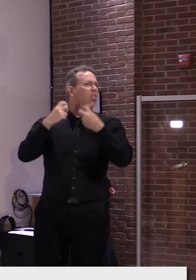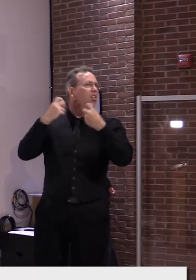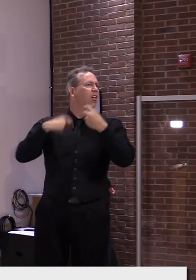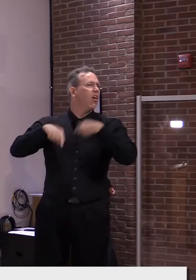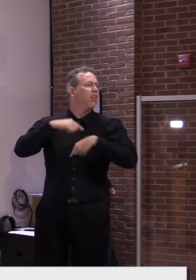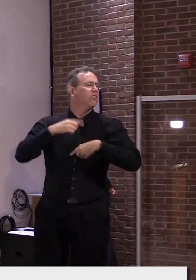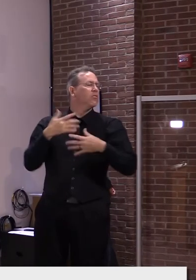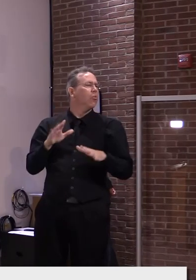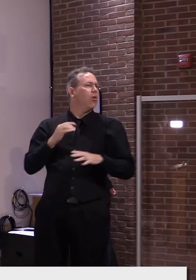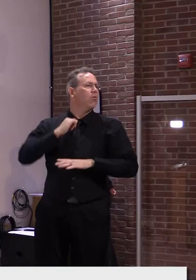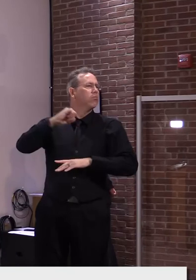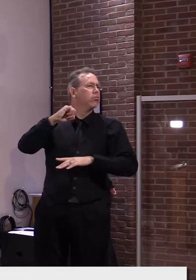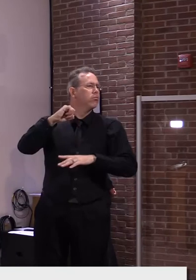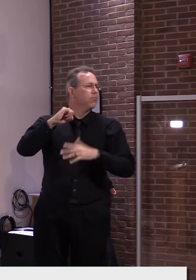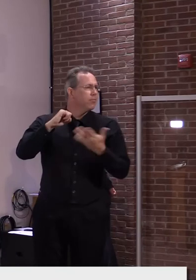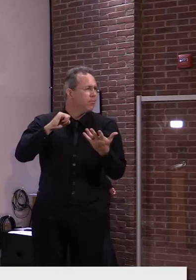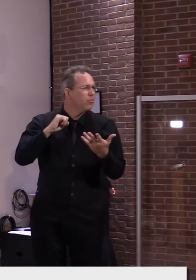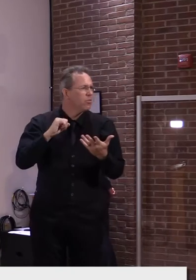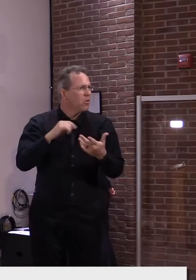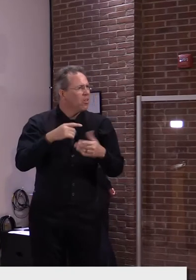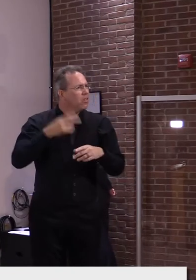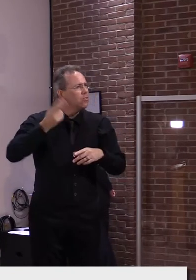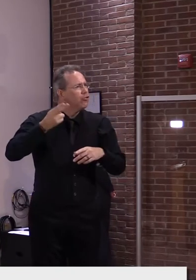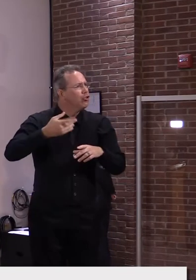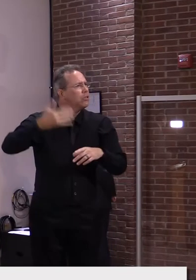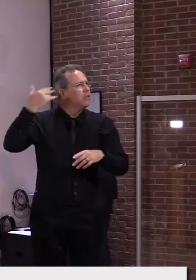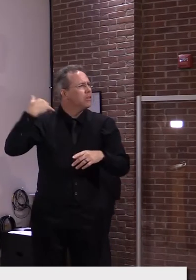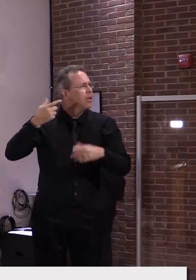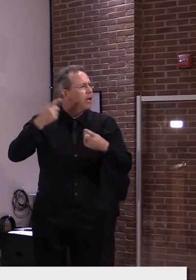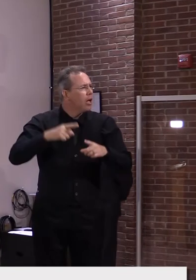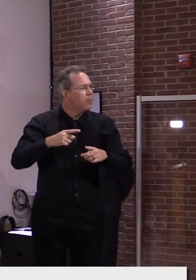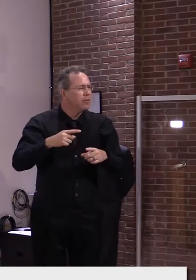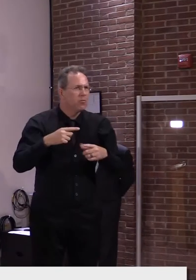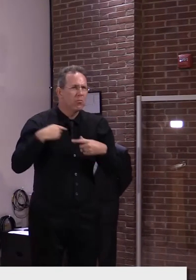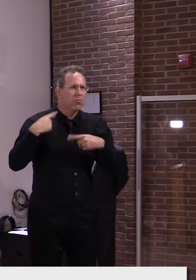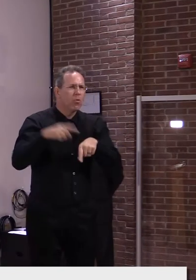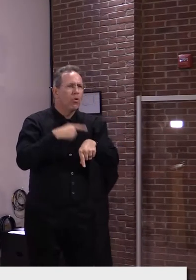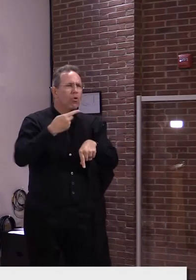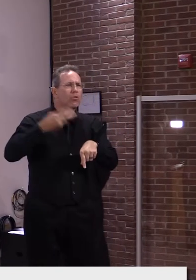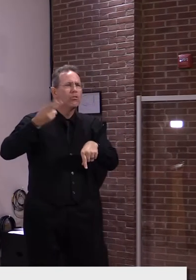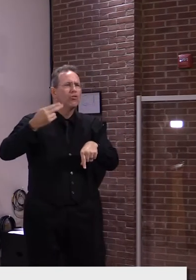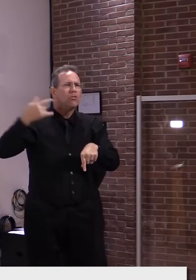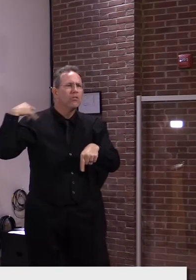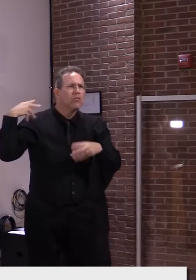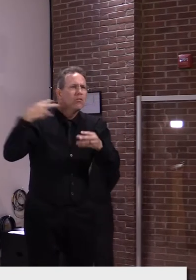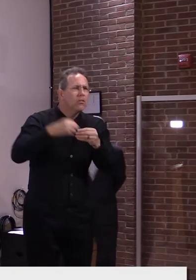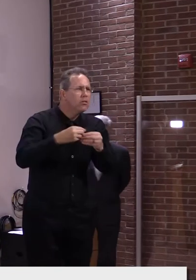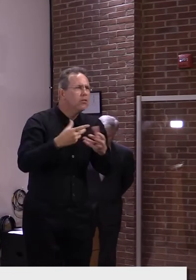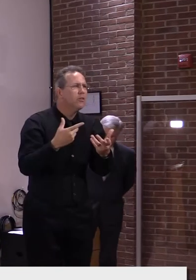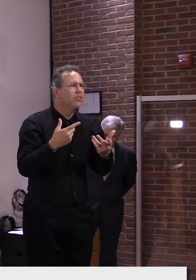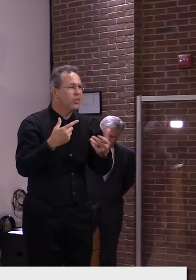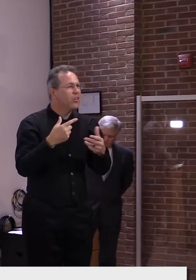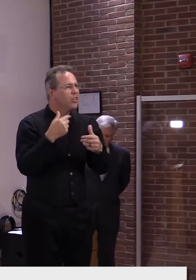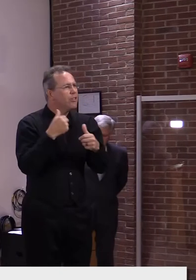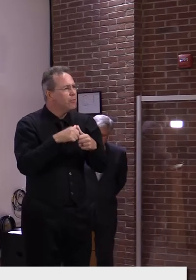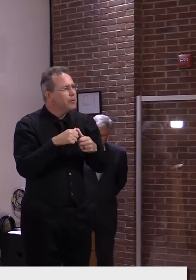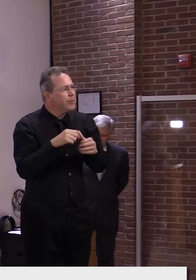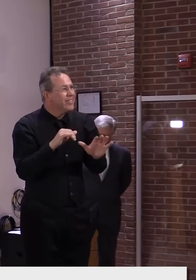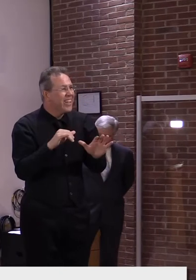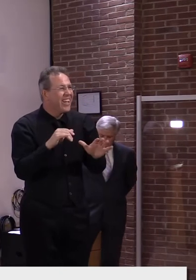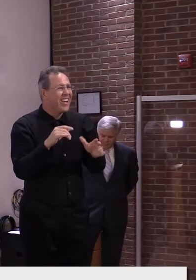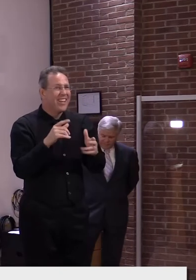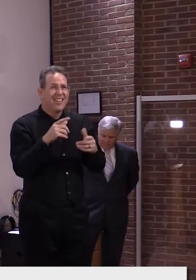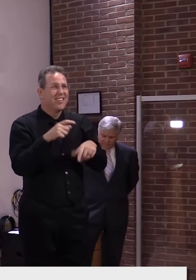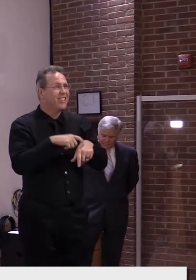very long-standing historical injustices that are very hard to change overnight.